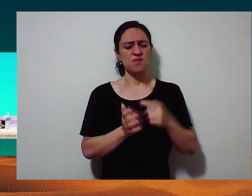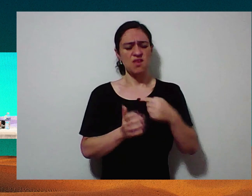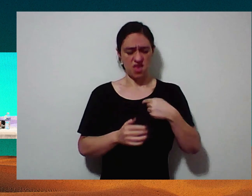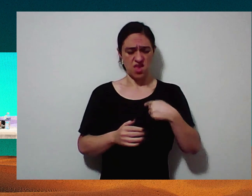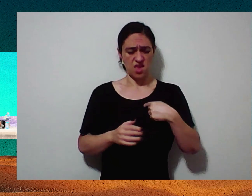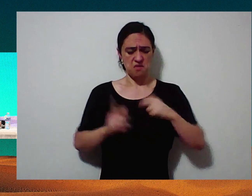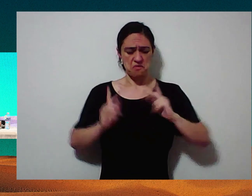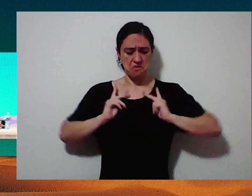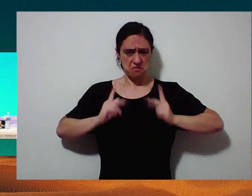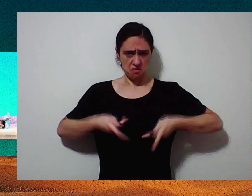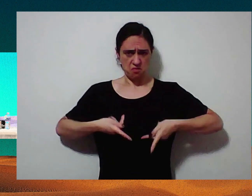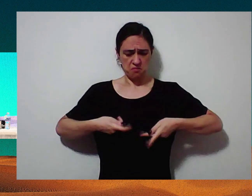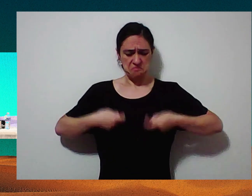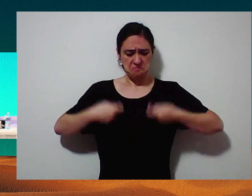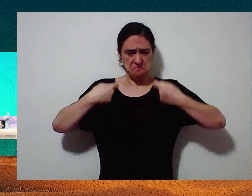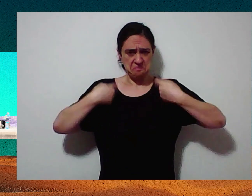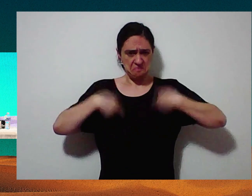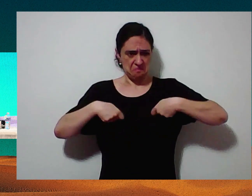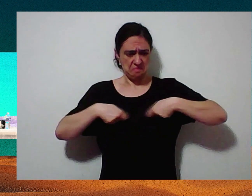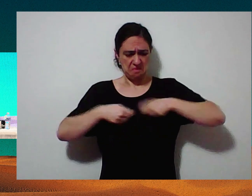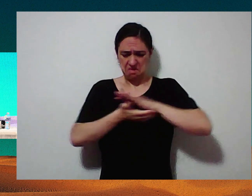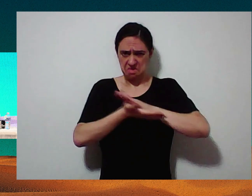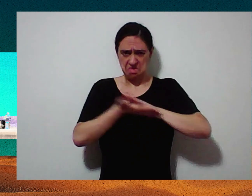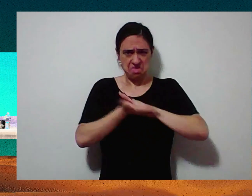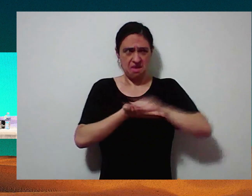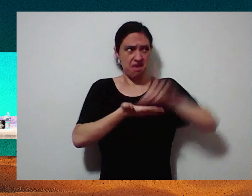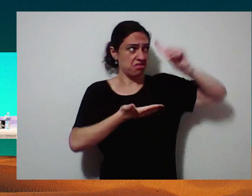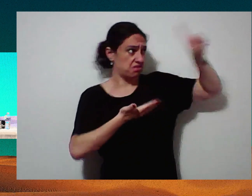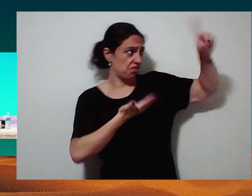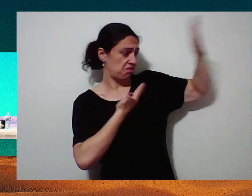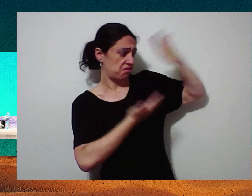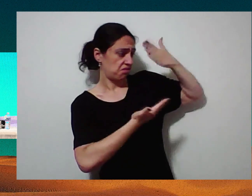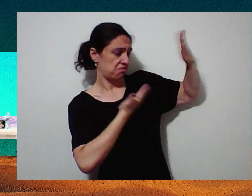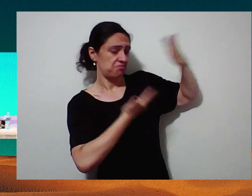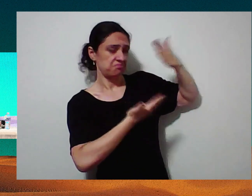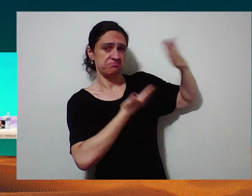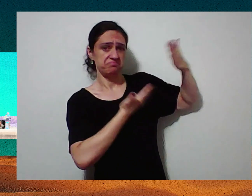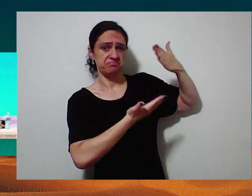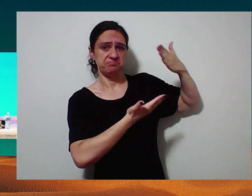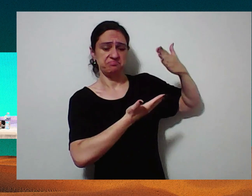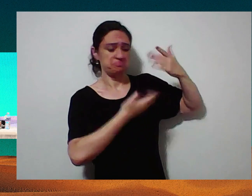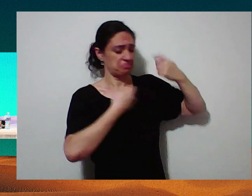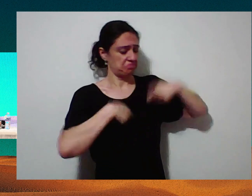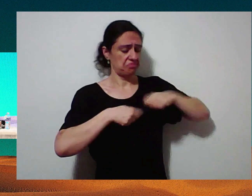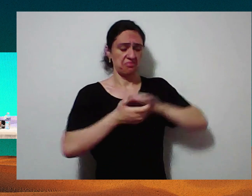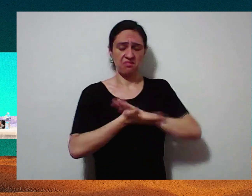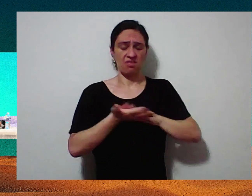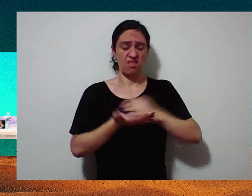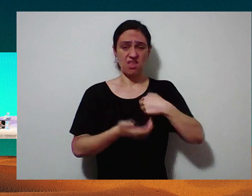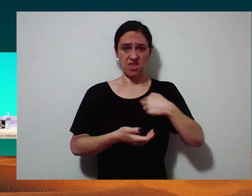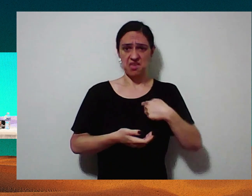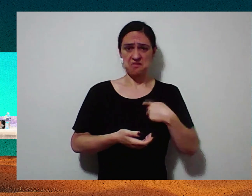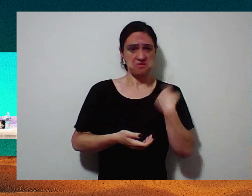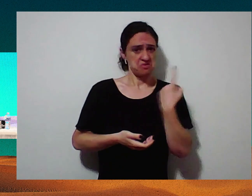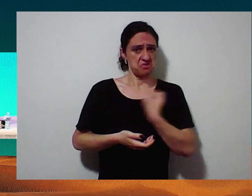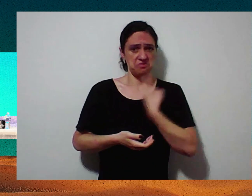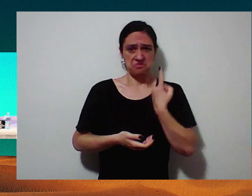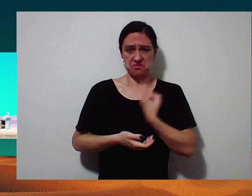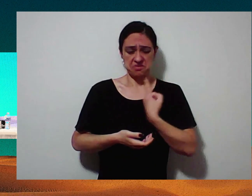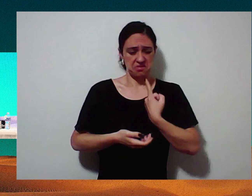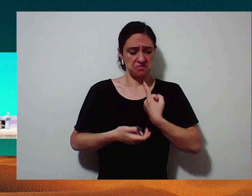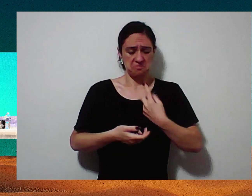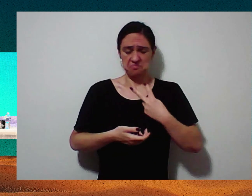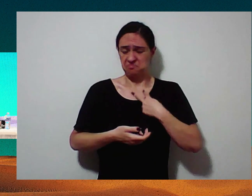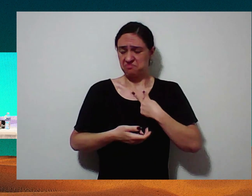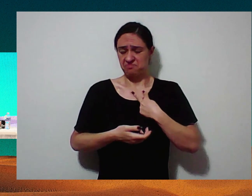de Deus. Jesus said, as a man, my capacity is zero. Por isso, compared to eu God. nada posso fazer de mim mesmo. That's why I can do nothing